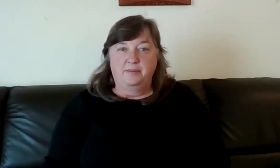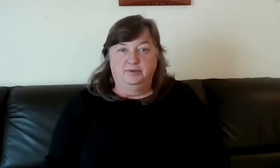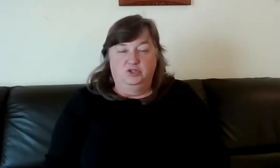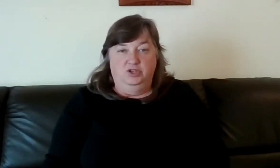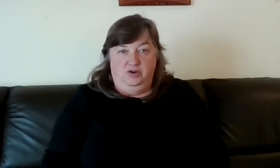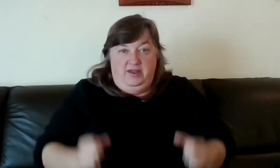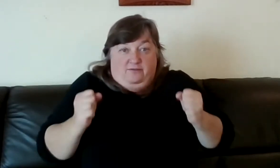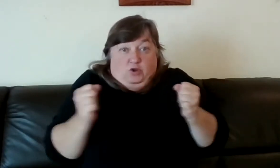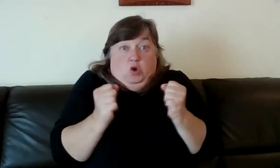Temperature, I have